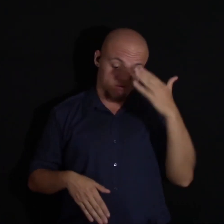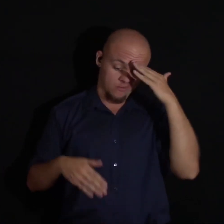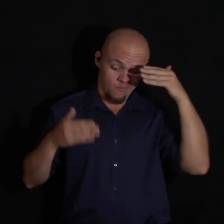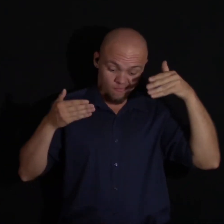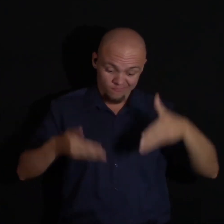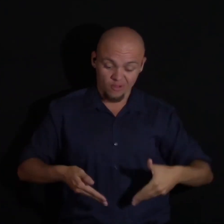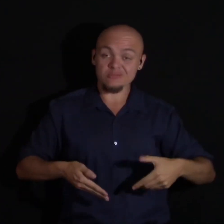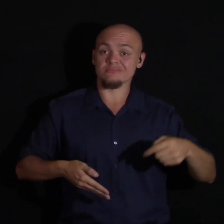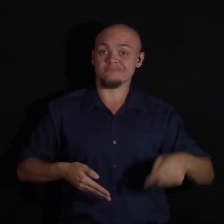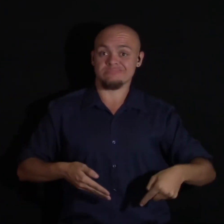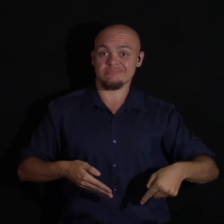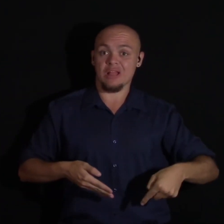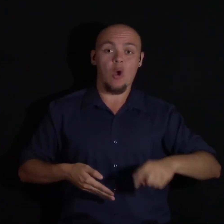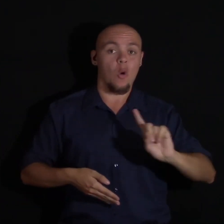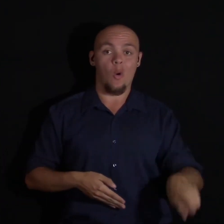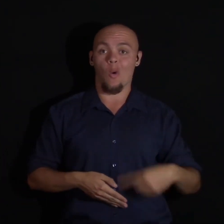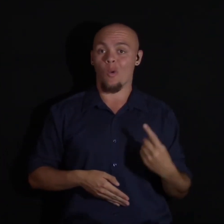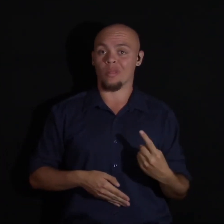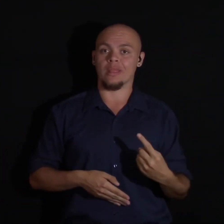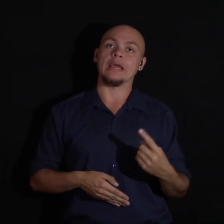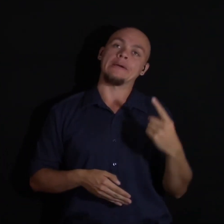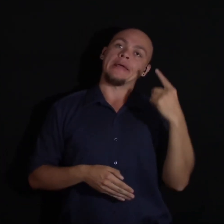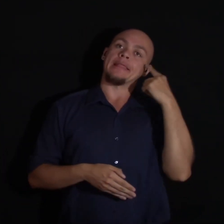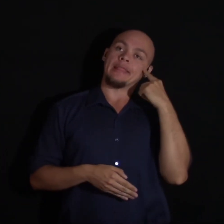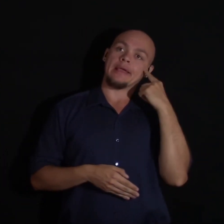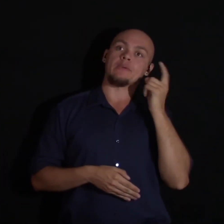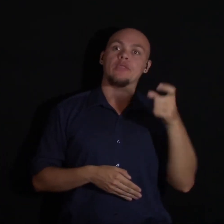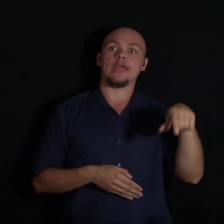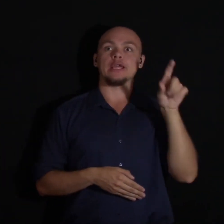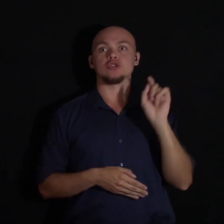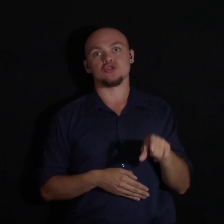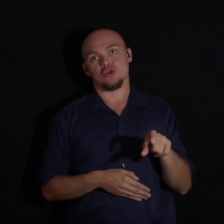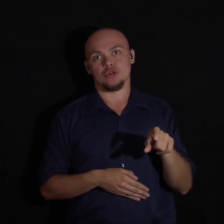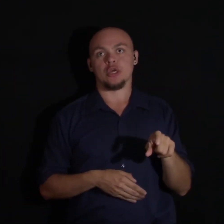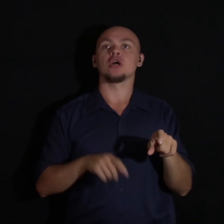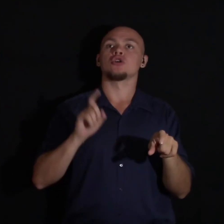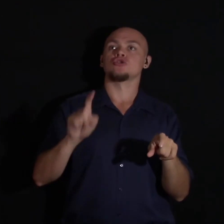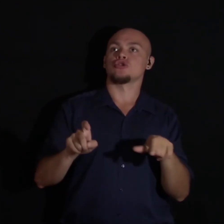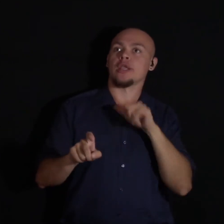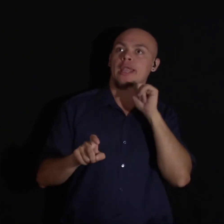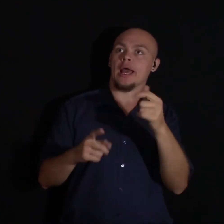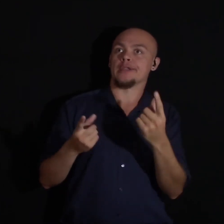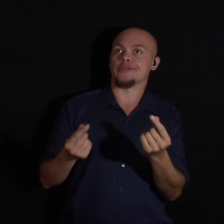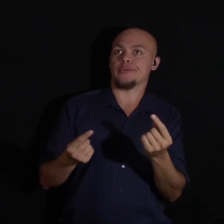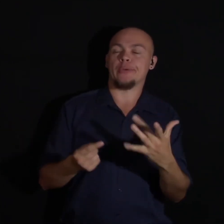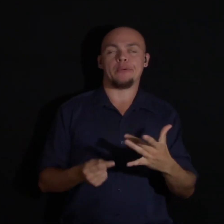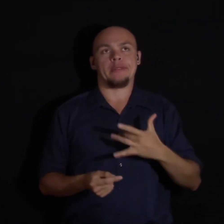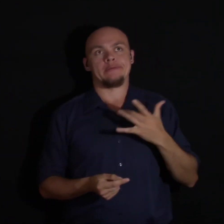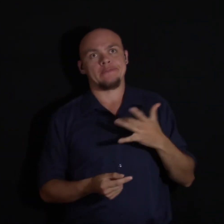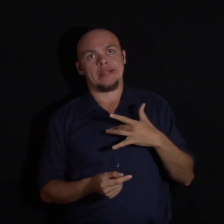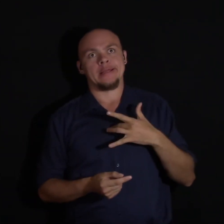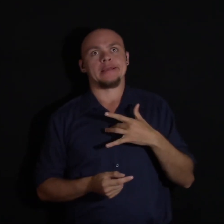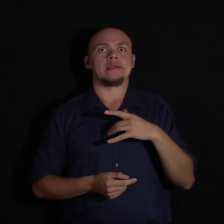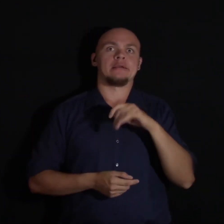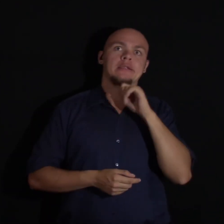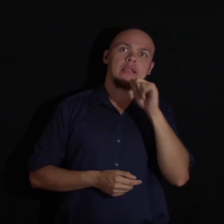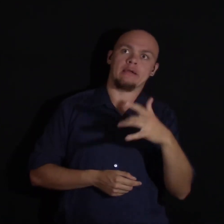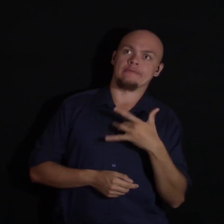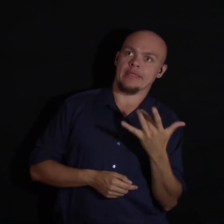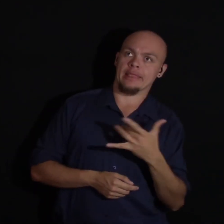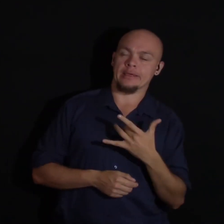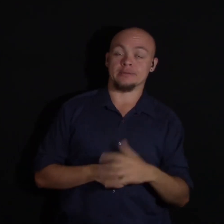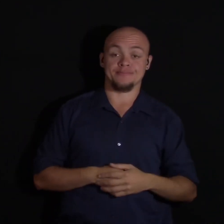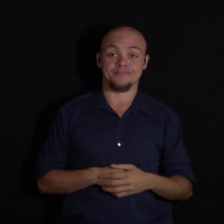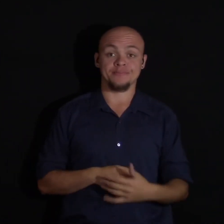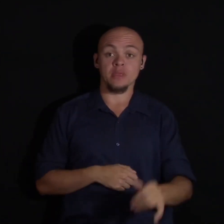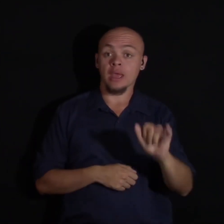when we get to the genitals, we have all kinds of ideas about what they should and shouldn't be doing and feeling. What would happen